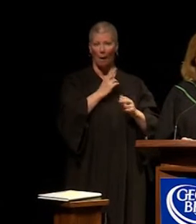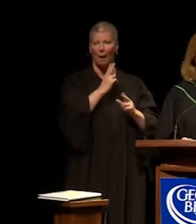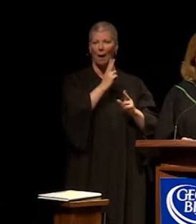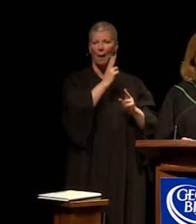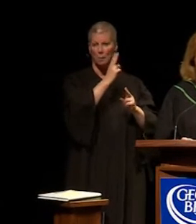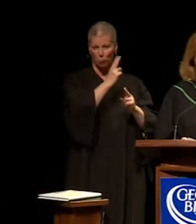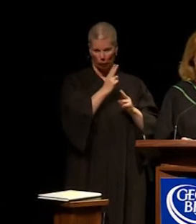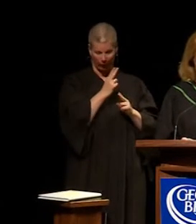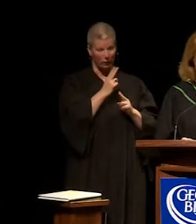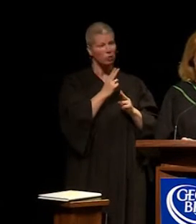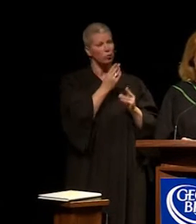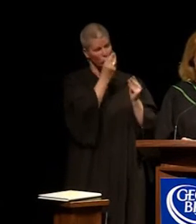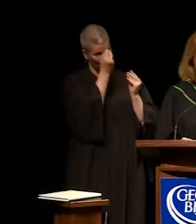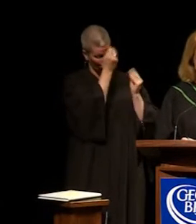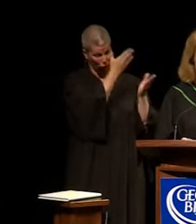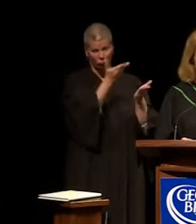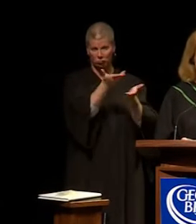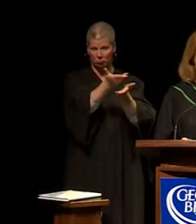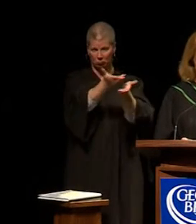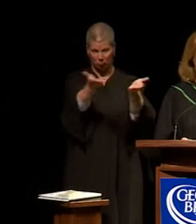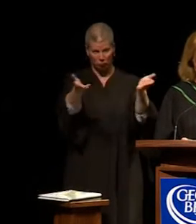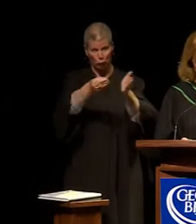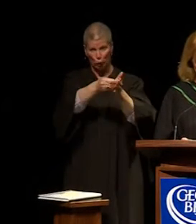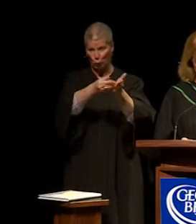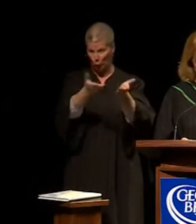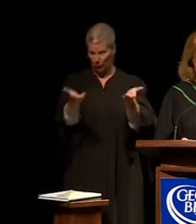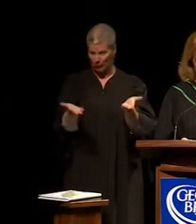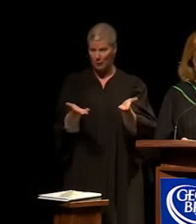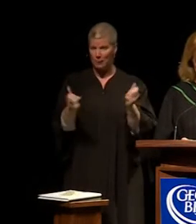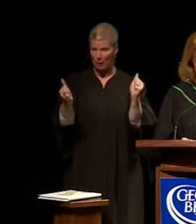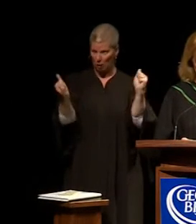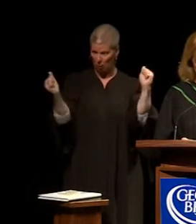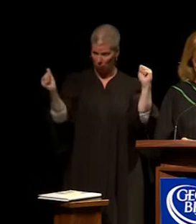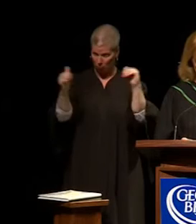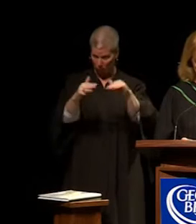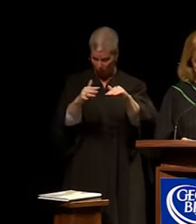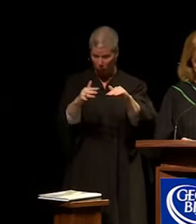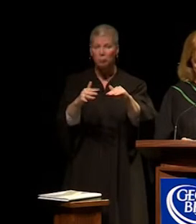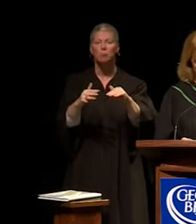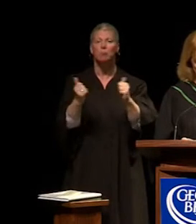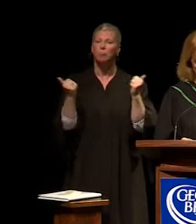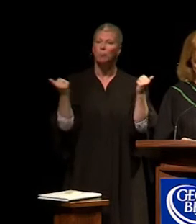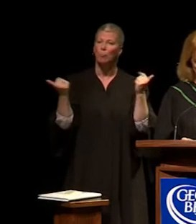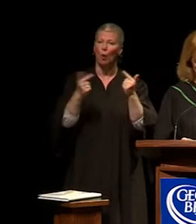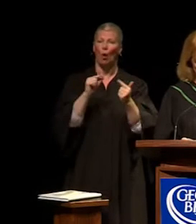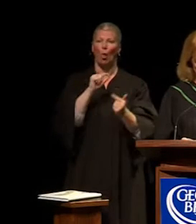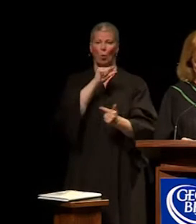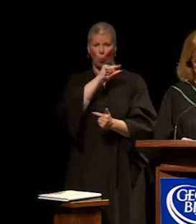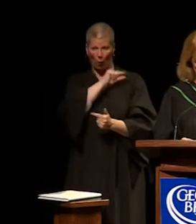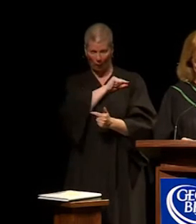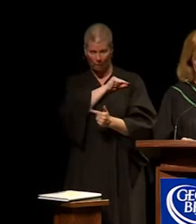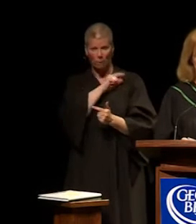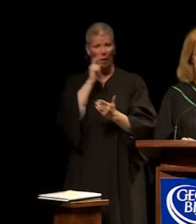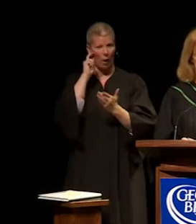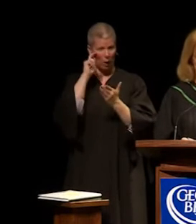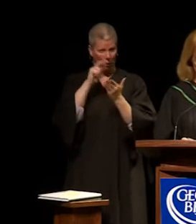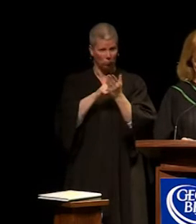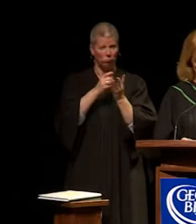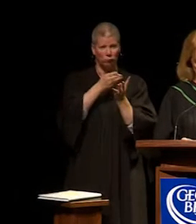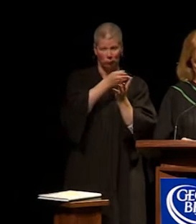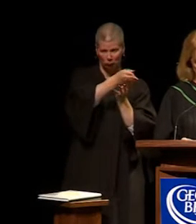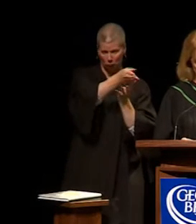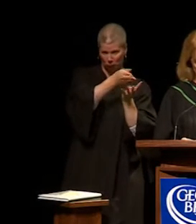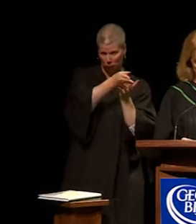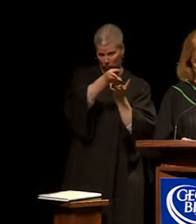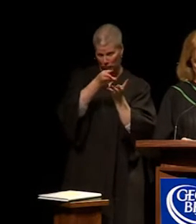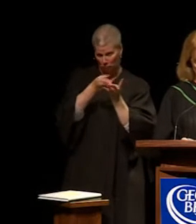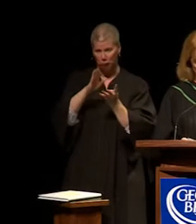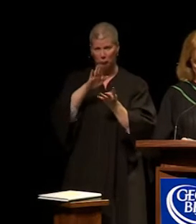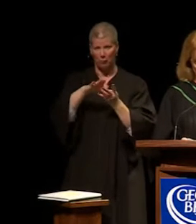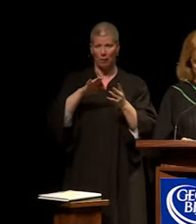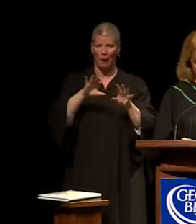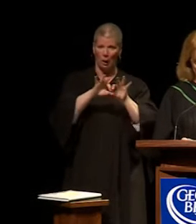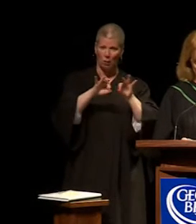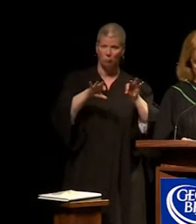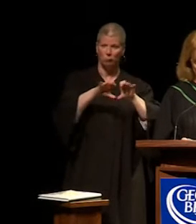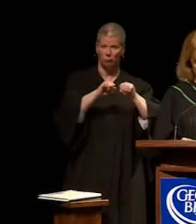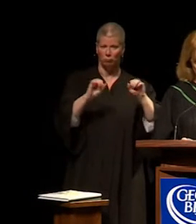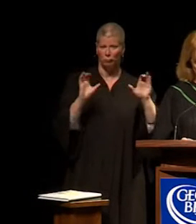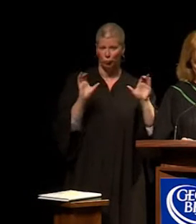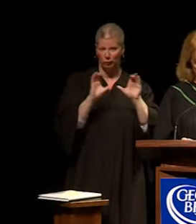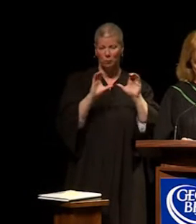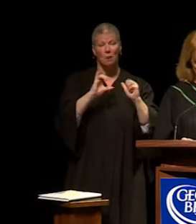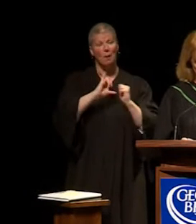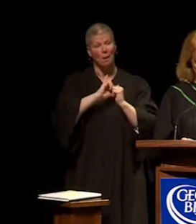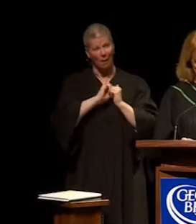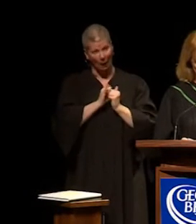It is my privilege to report to you that the candidates assembled here today have qualified in all respects for their credentials by